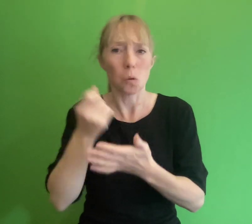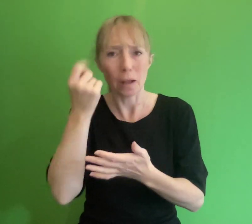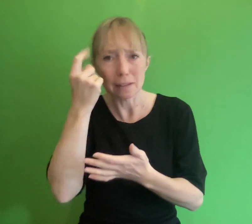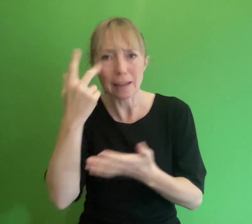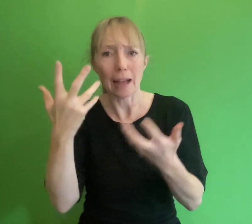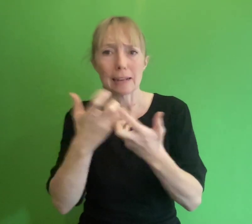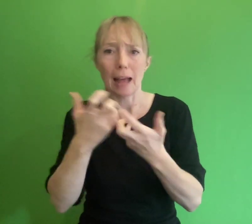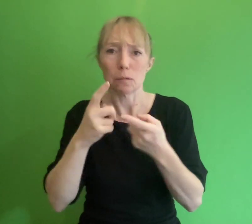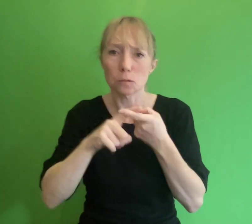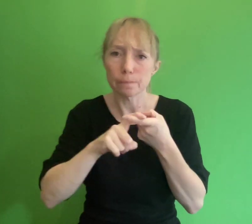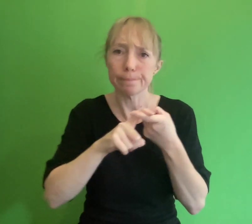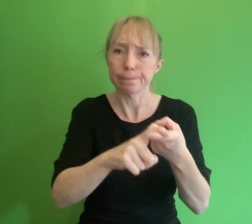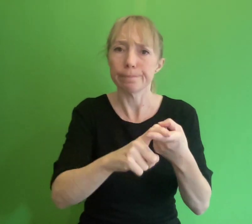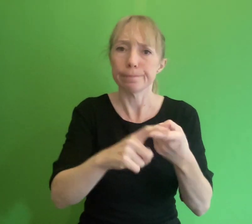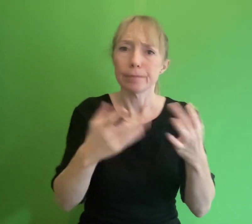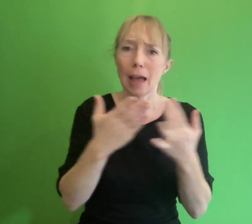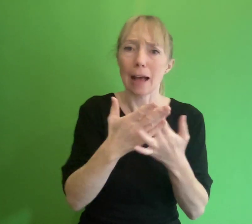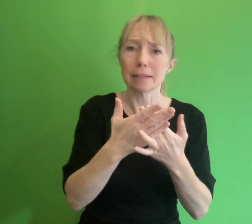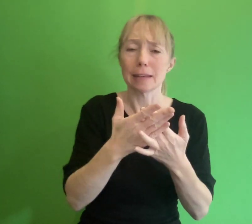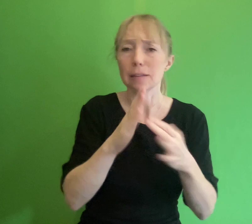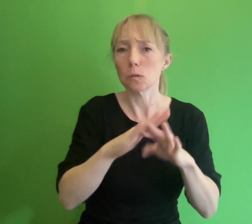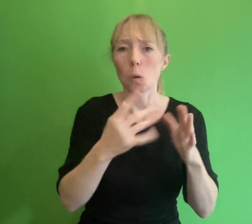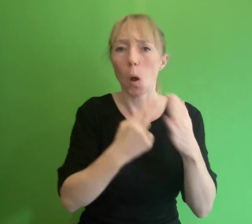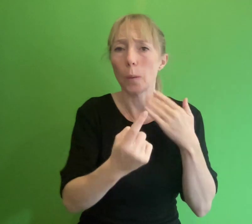single projects, but across organisations.